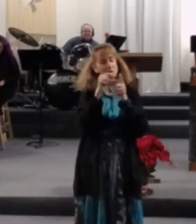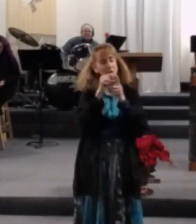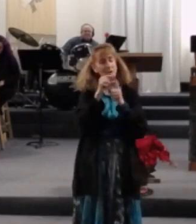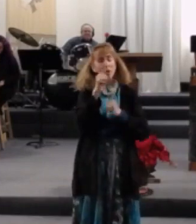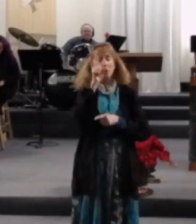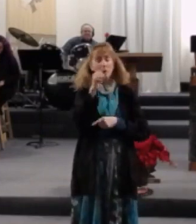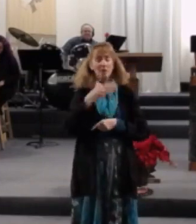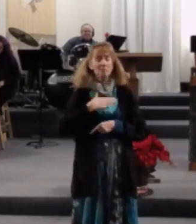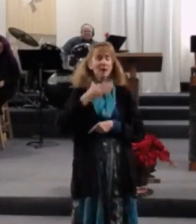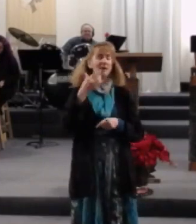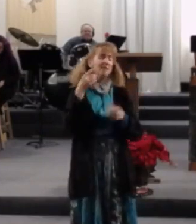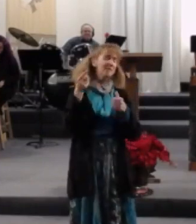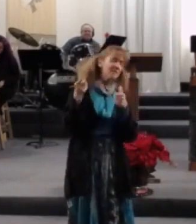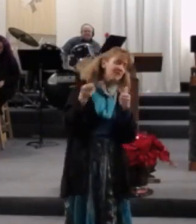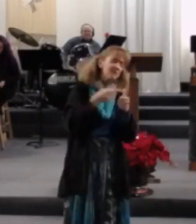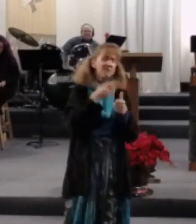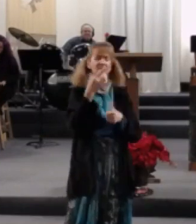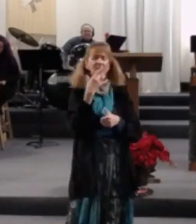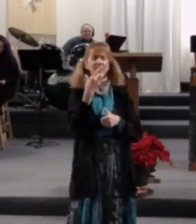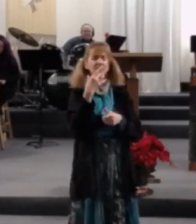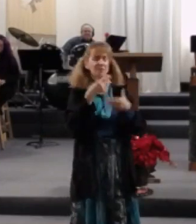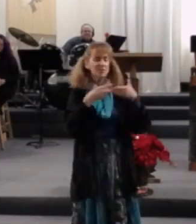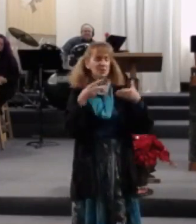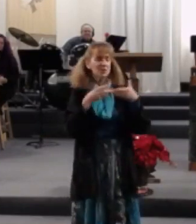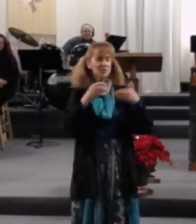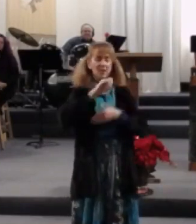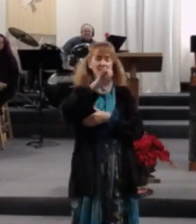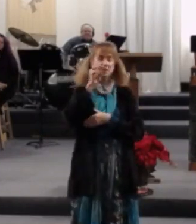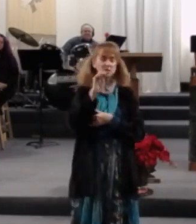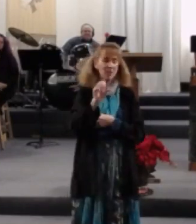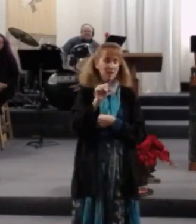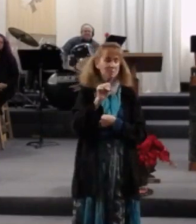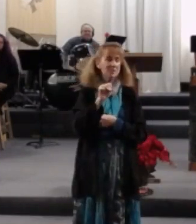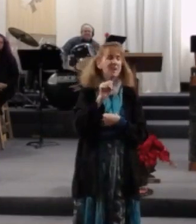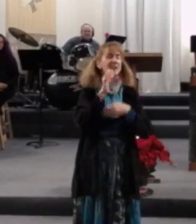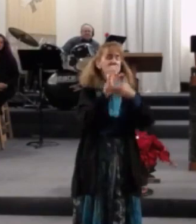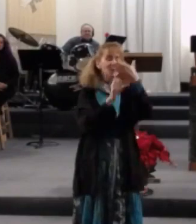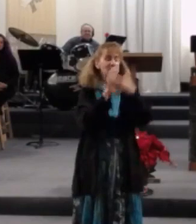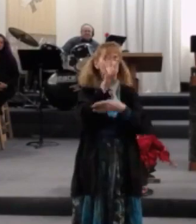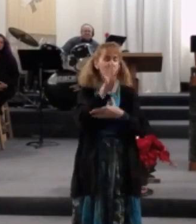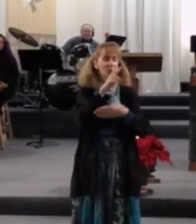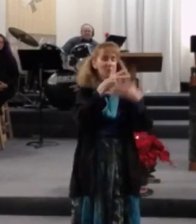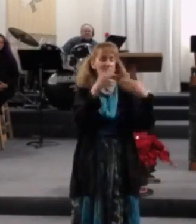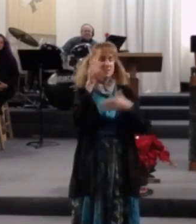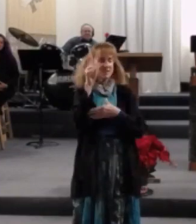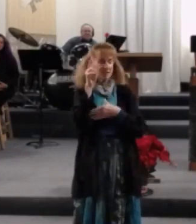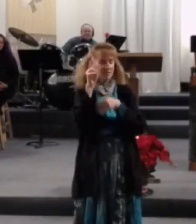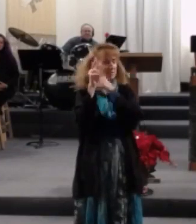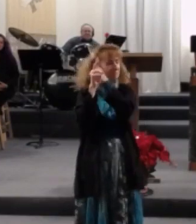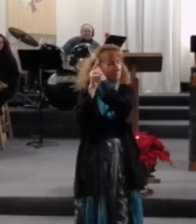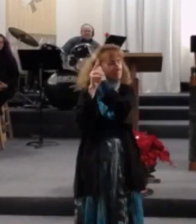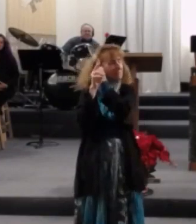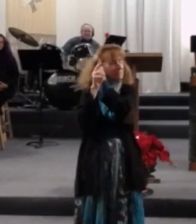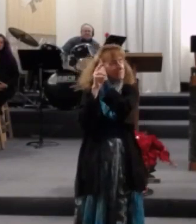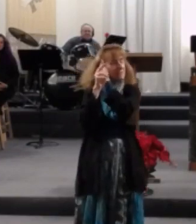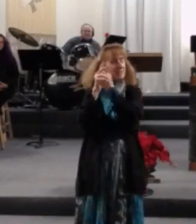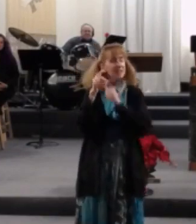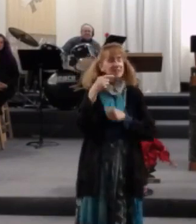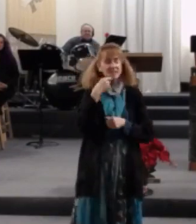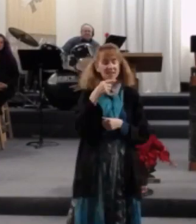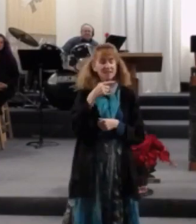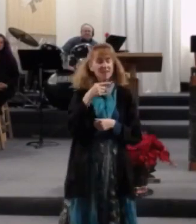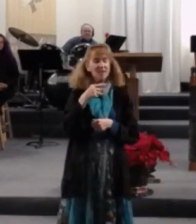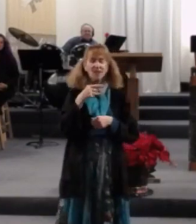is James 4:7. Therefore, to God, wait a minute, I forget. James 4:7, submit to